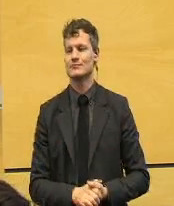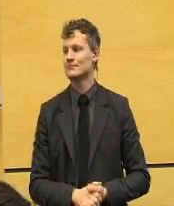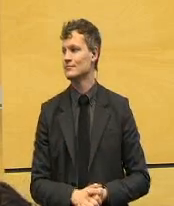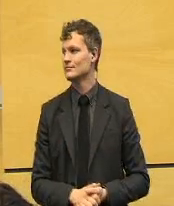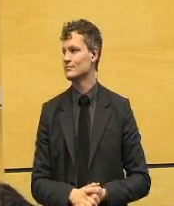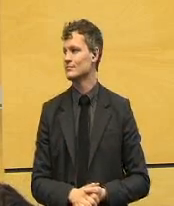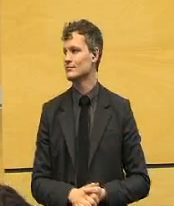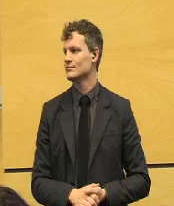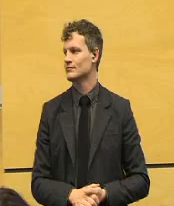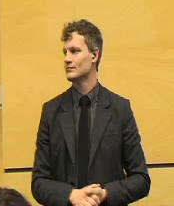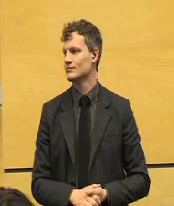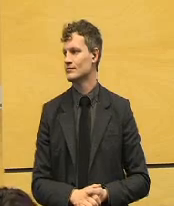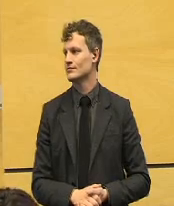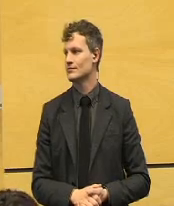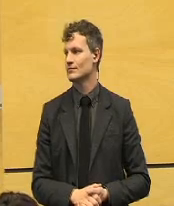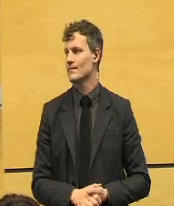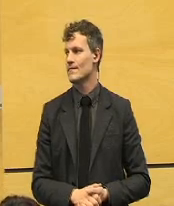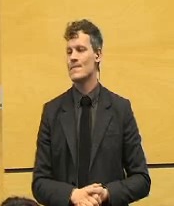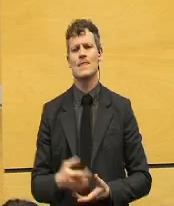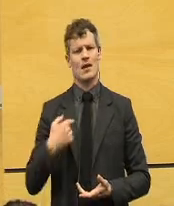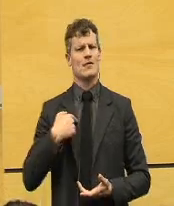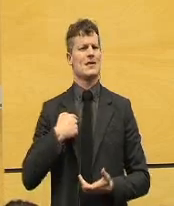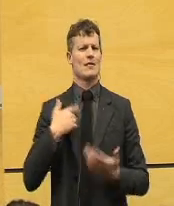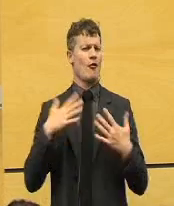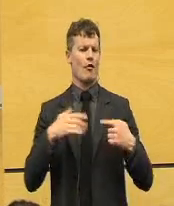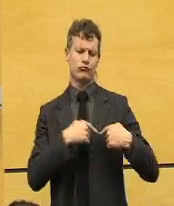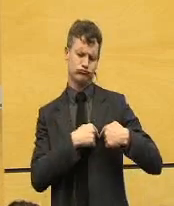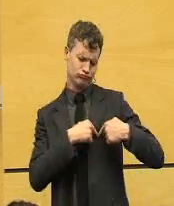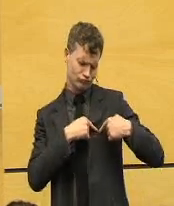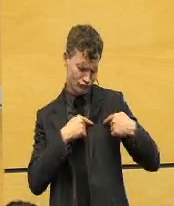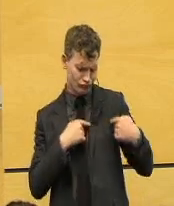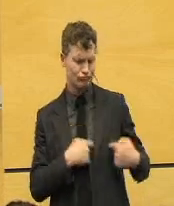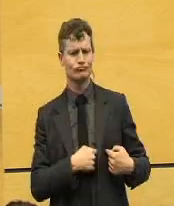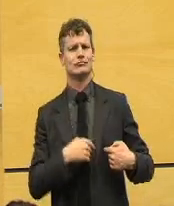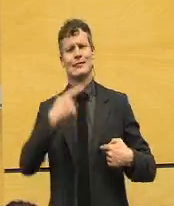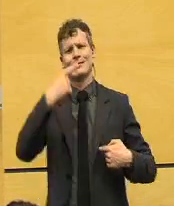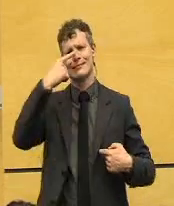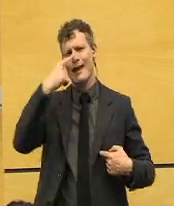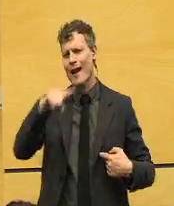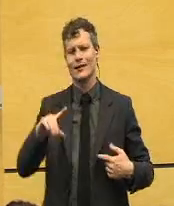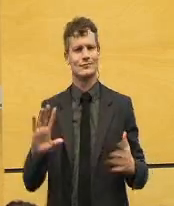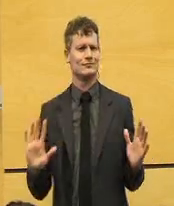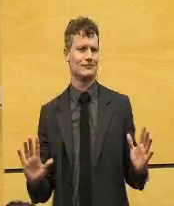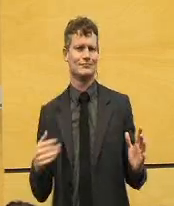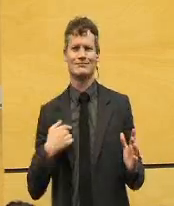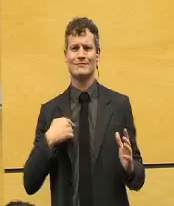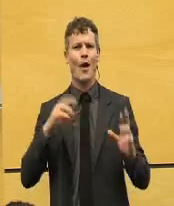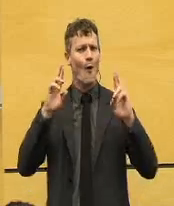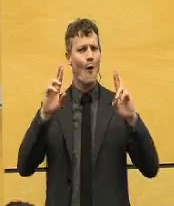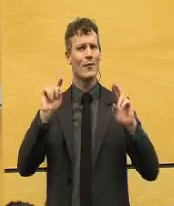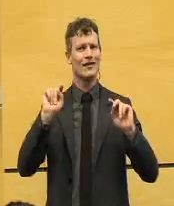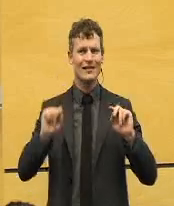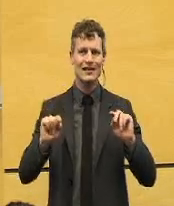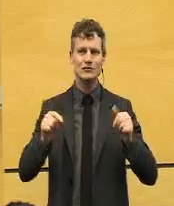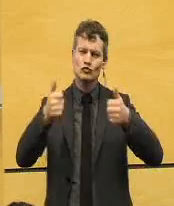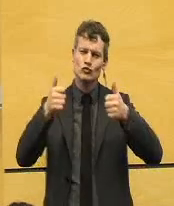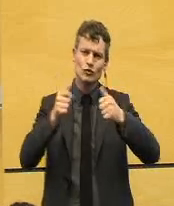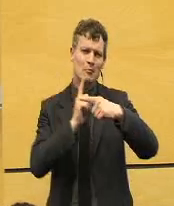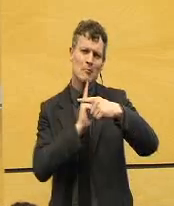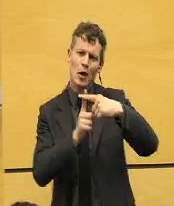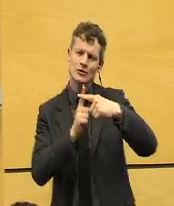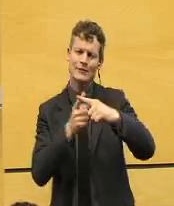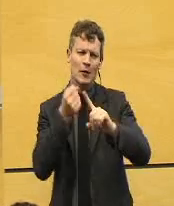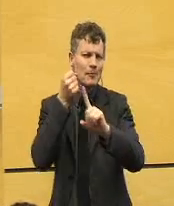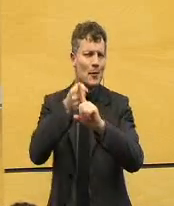I love the Thailand, and also I hope that this constructive dialogue is so effective.